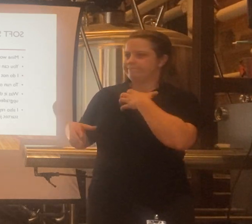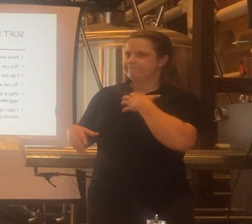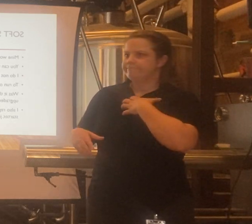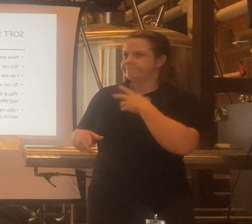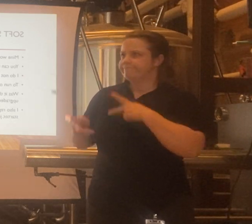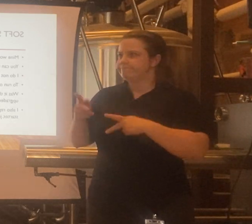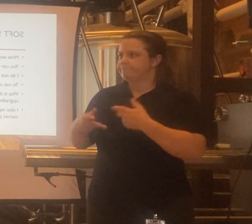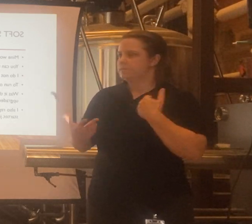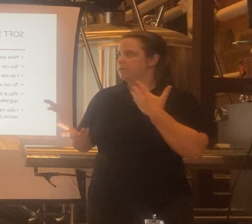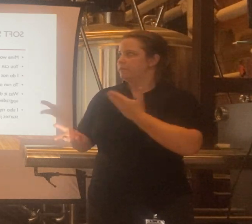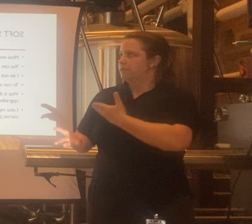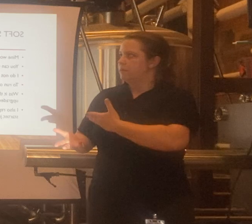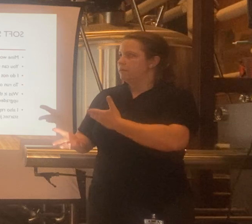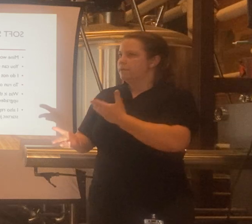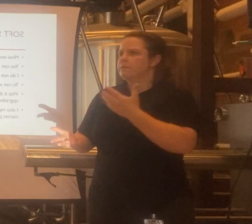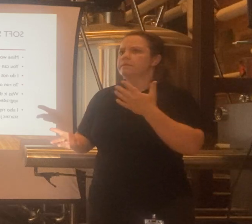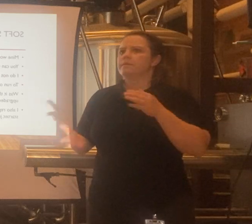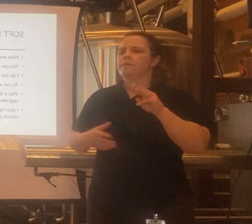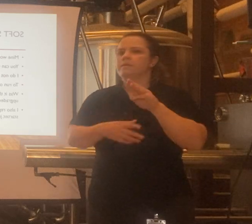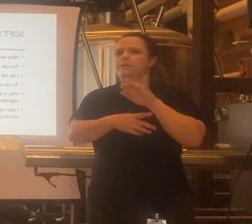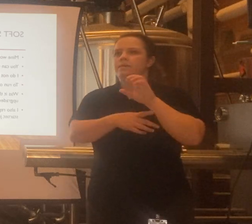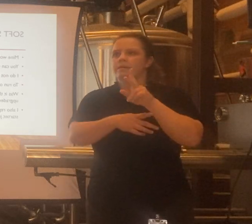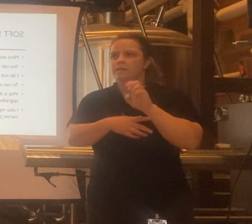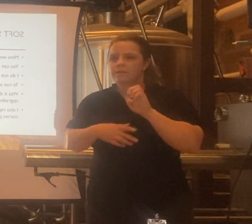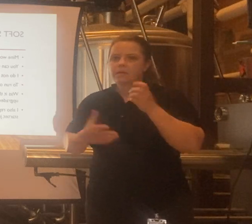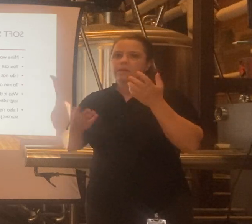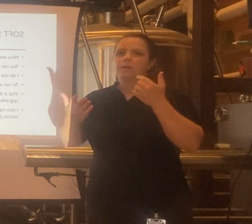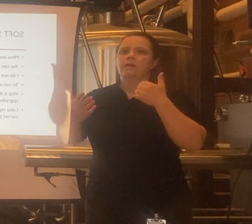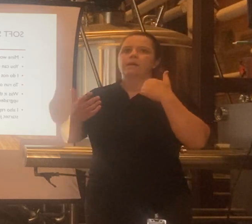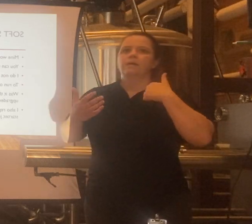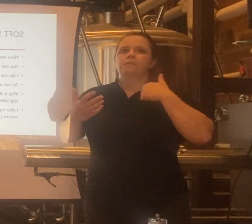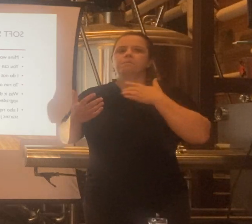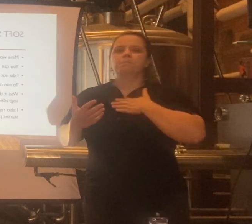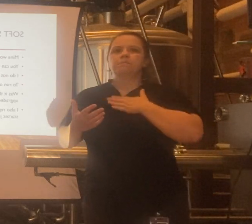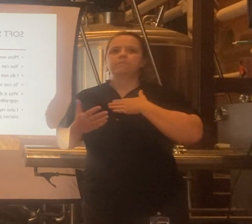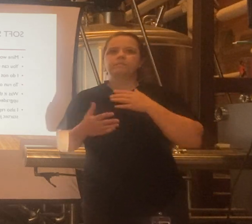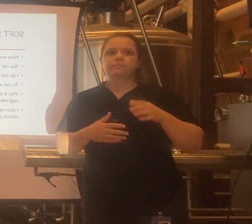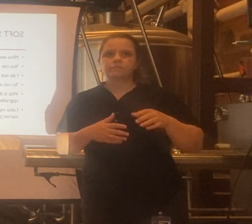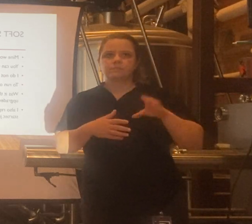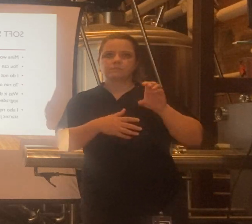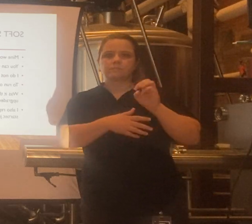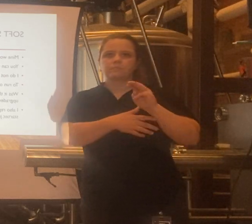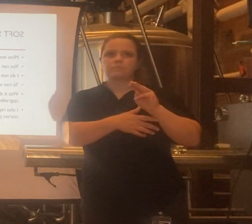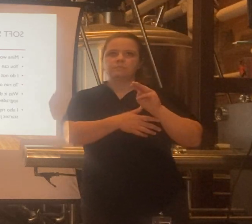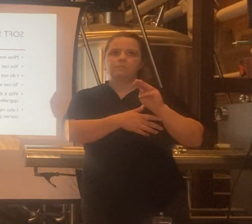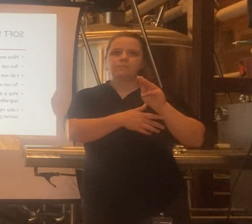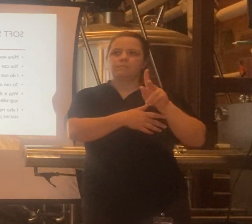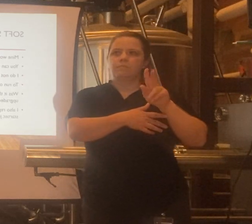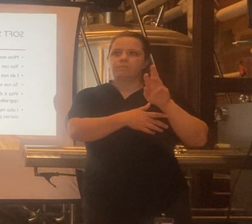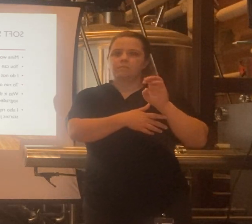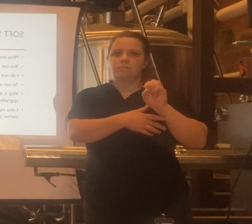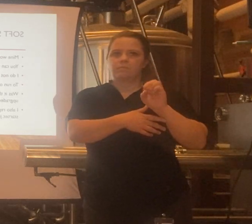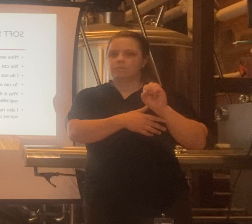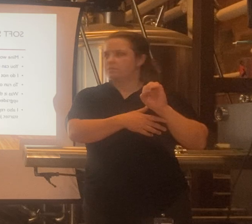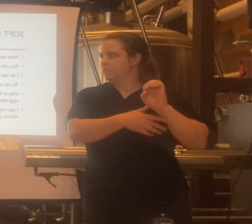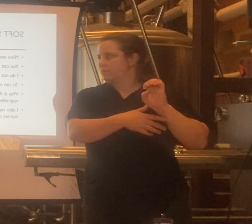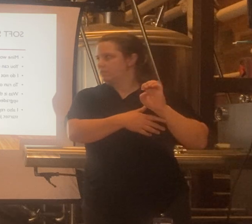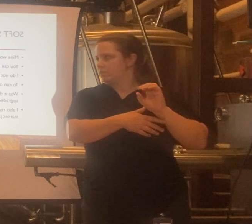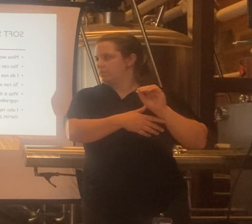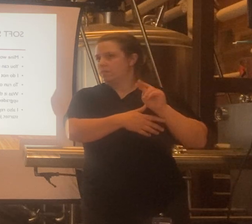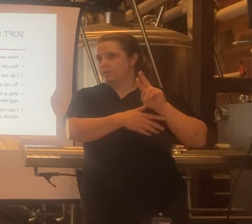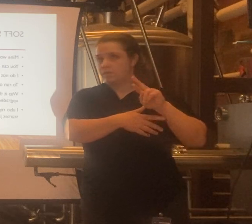it's the compressor's spinning, but I got no cold air. It's probably this $17 piece that the air conditioner guy is going to charge you $120